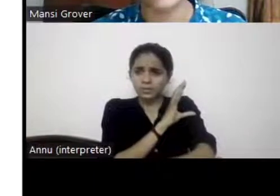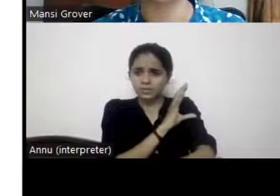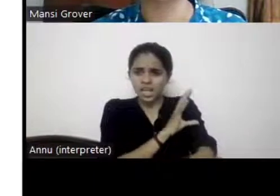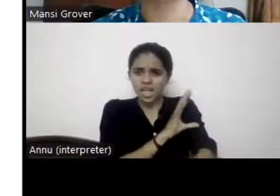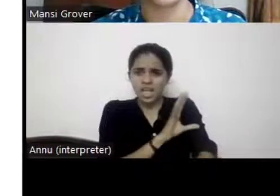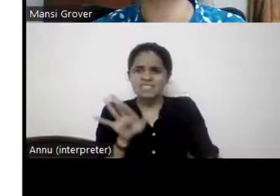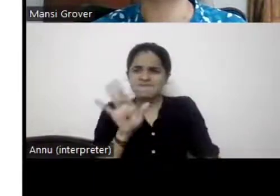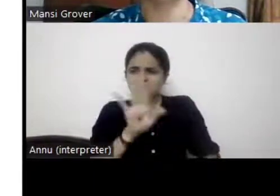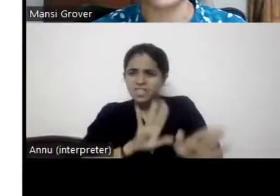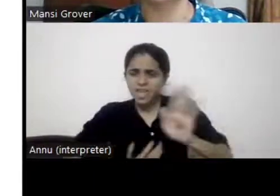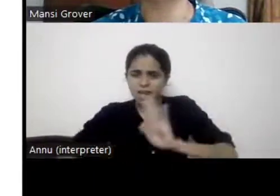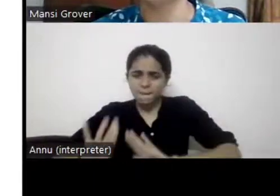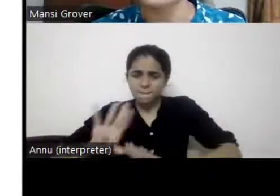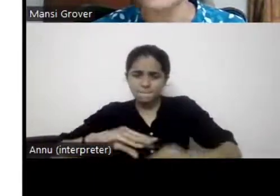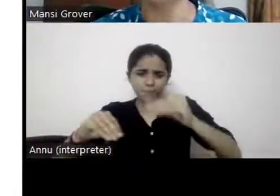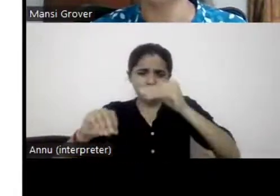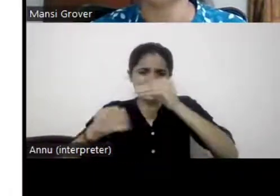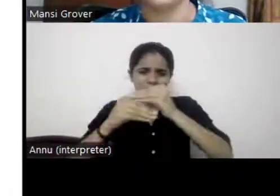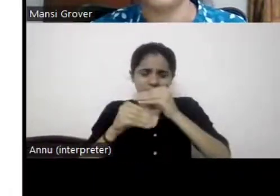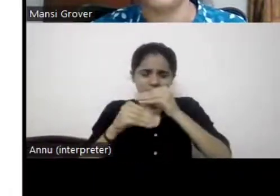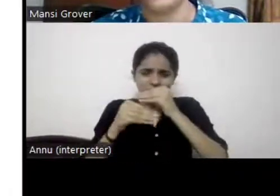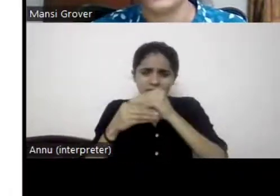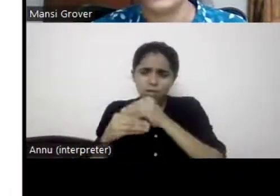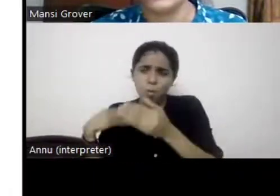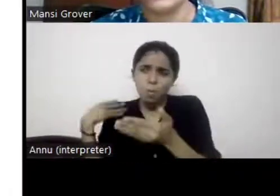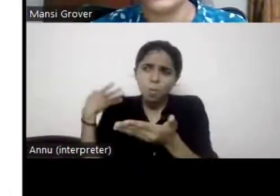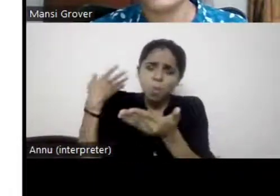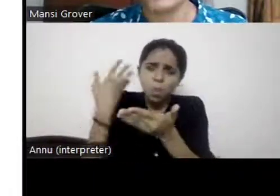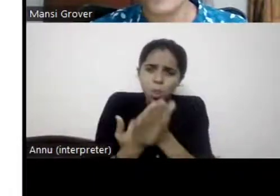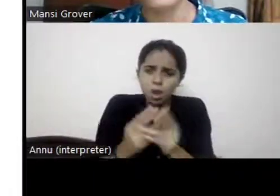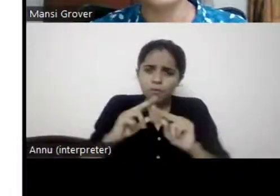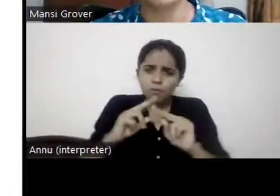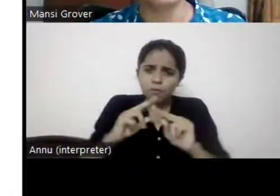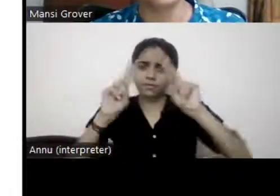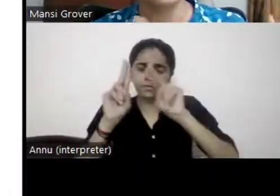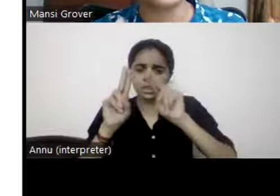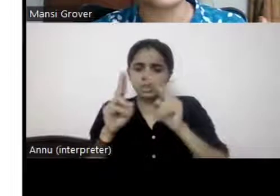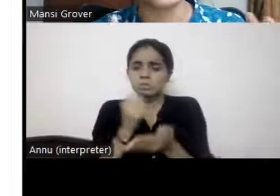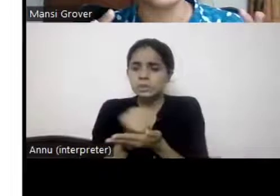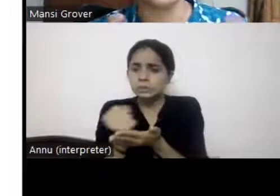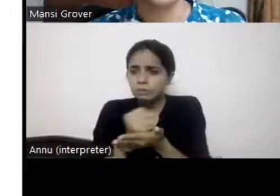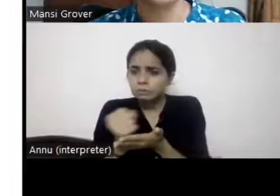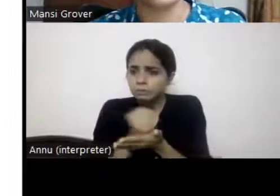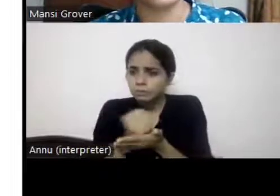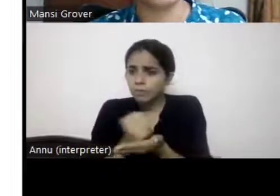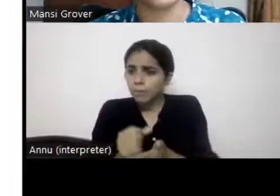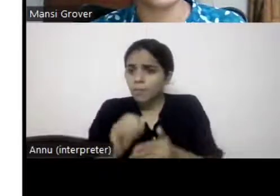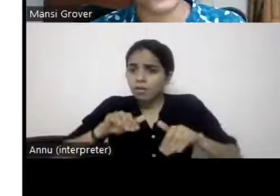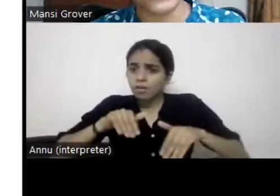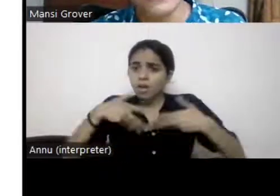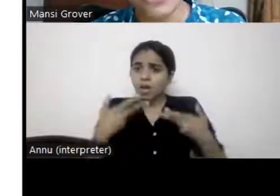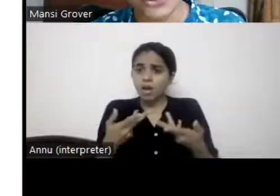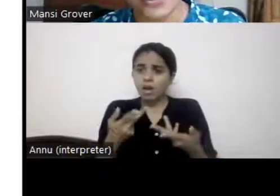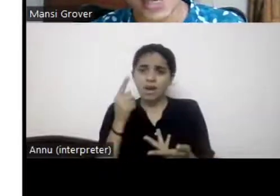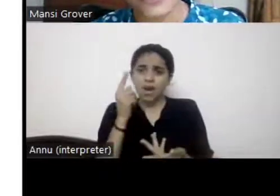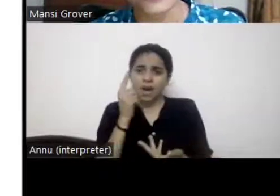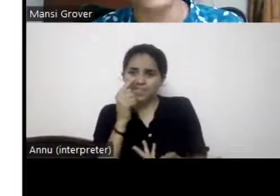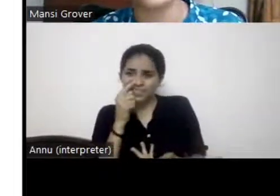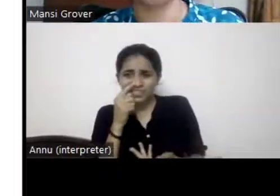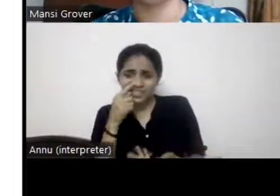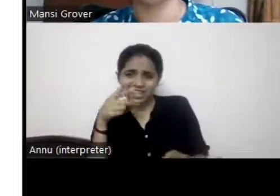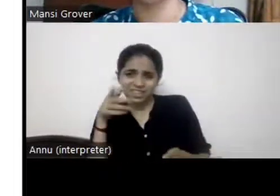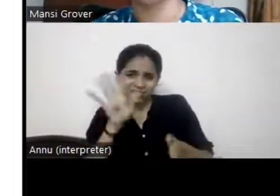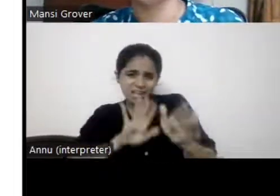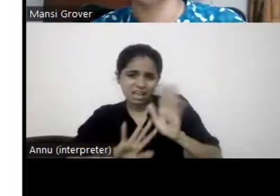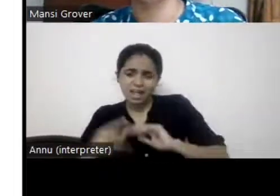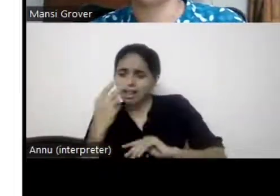narrative that is attached to Black throughout the film. Throughout the film, you would see she's asked to